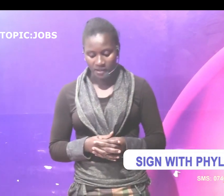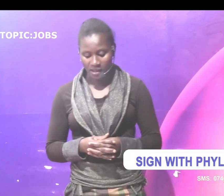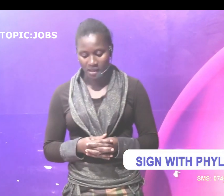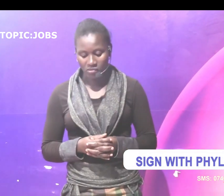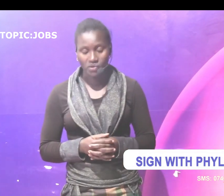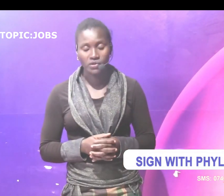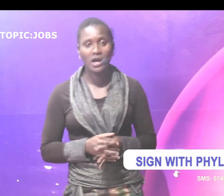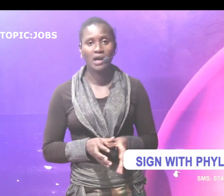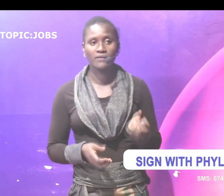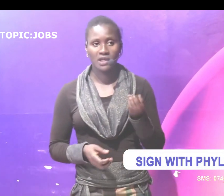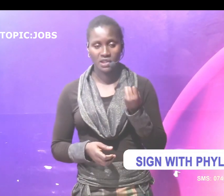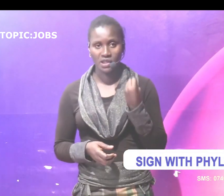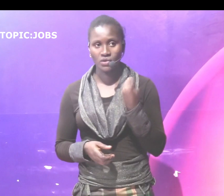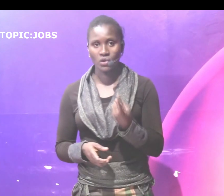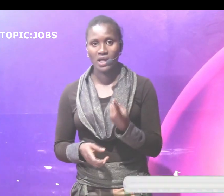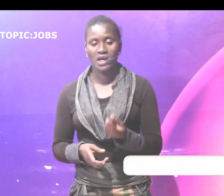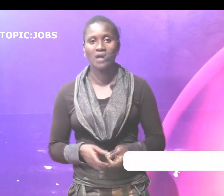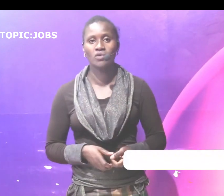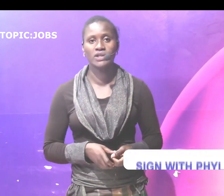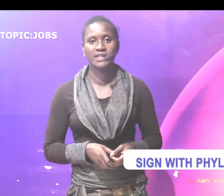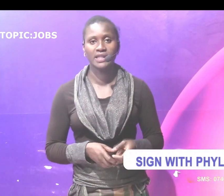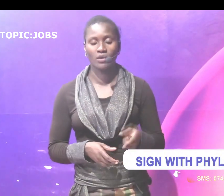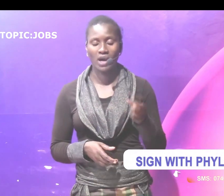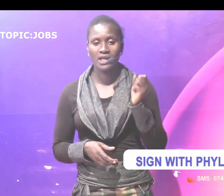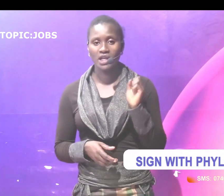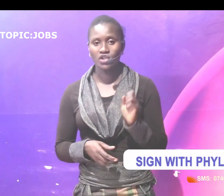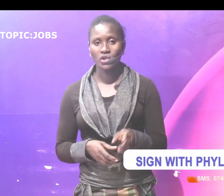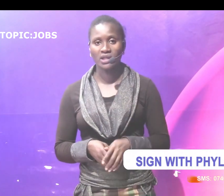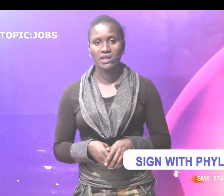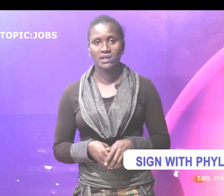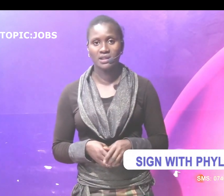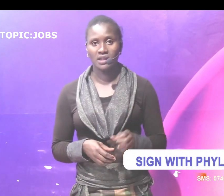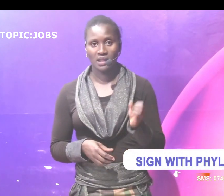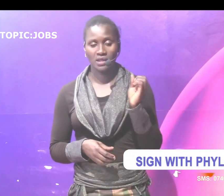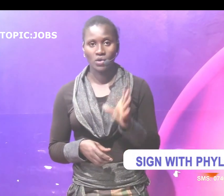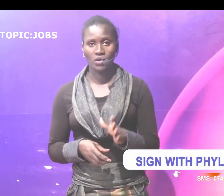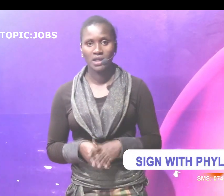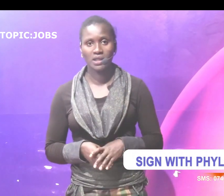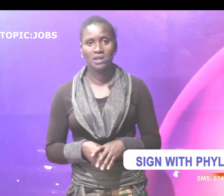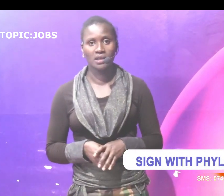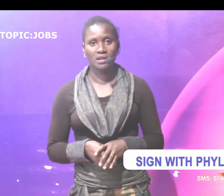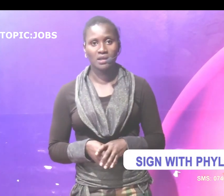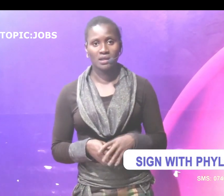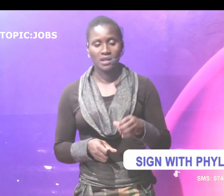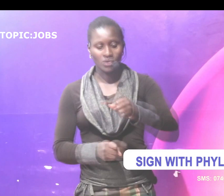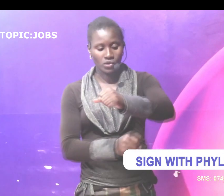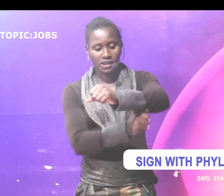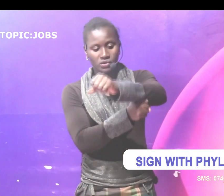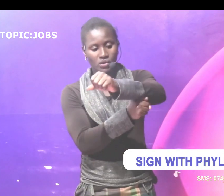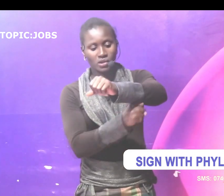we also have the donor. How do we sign the word donor? The donor. The donor. So